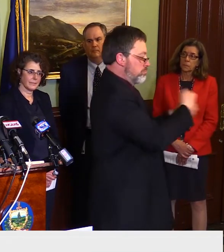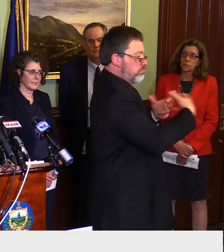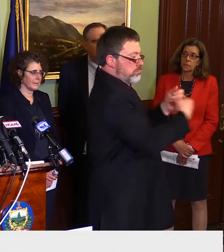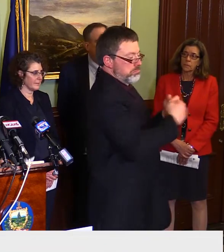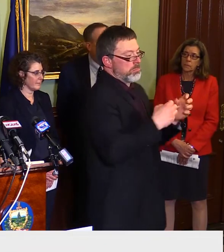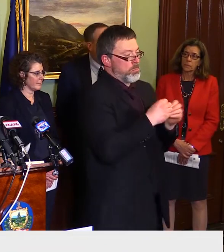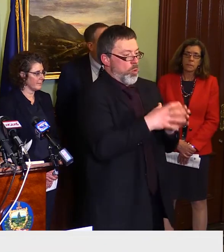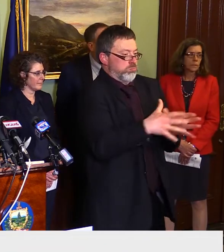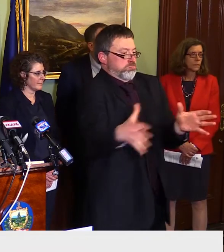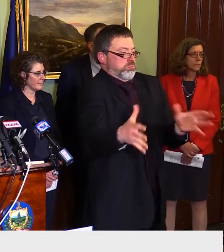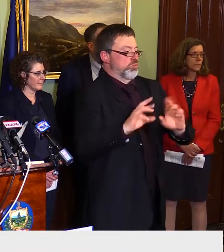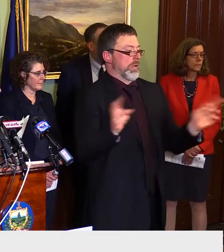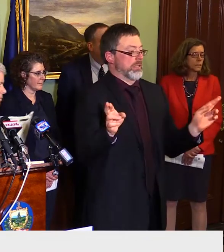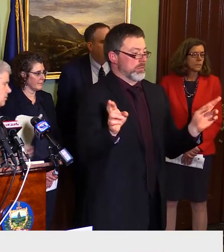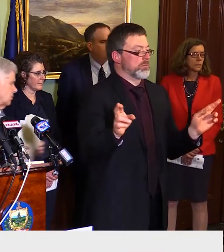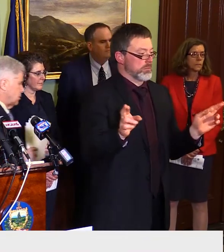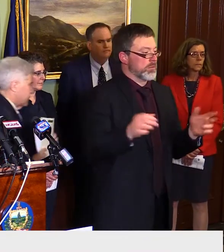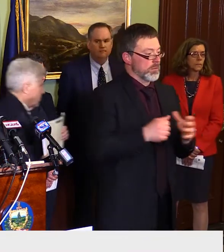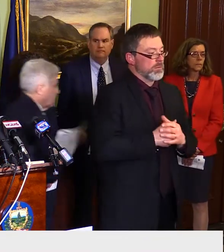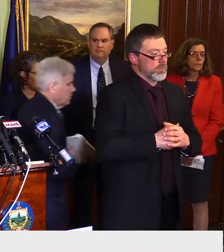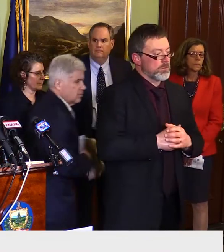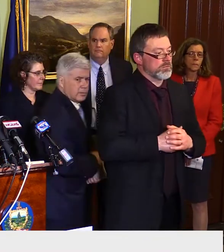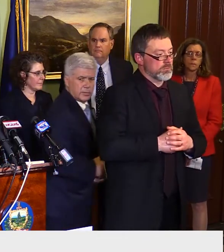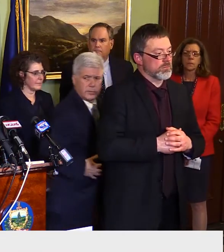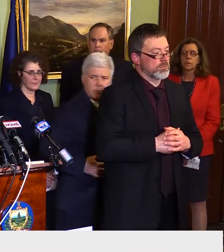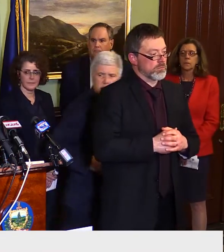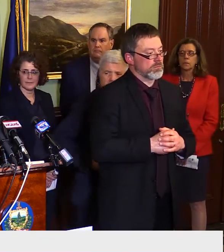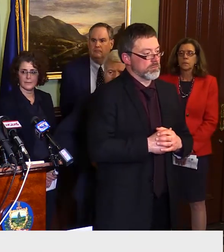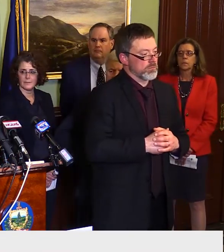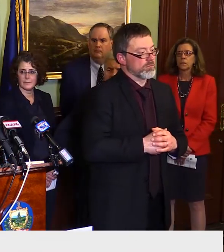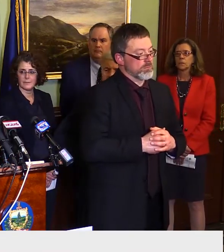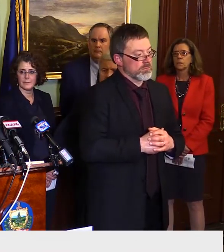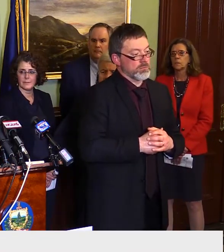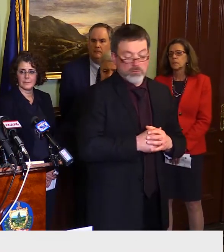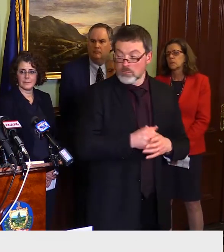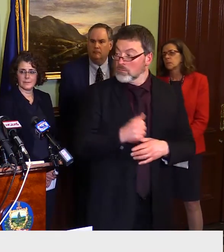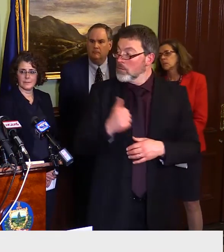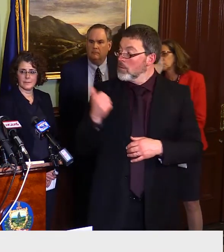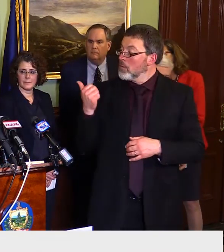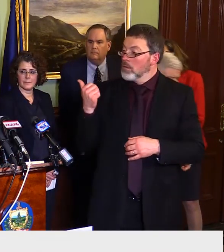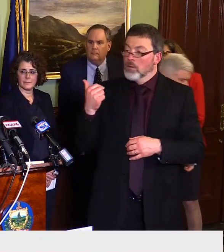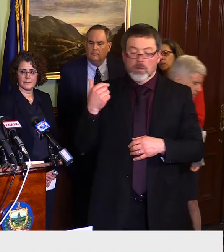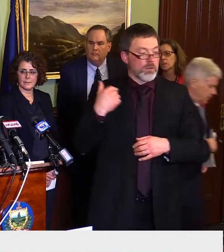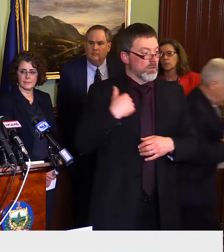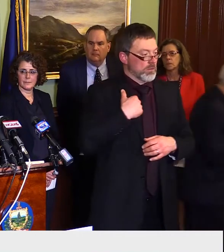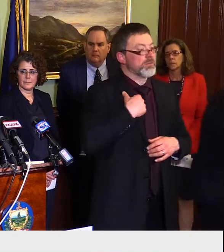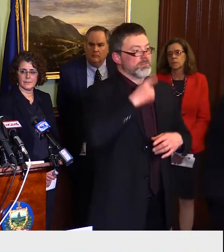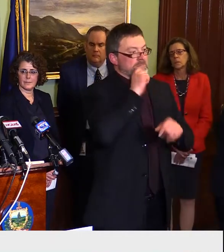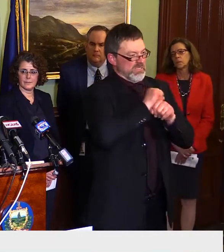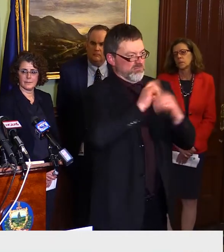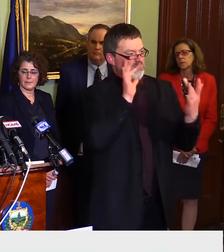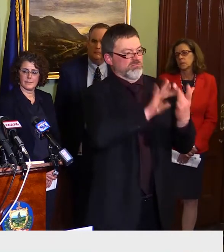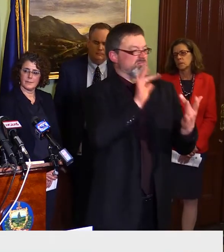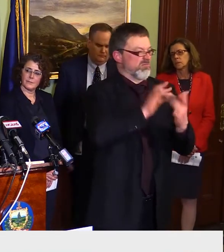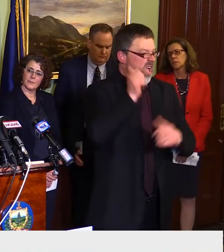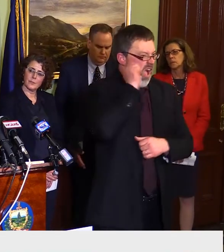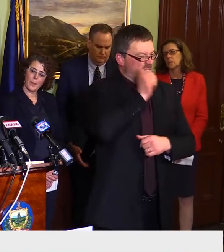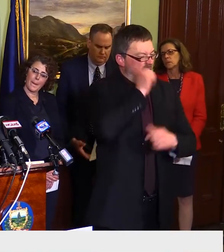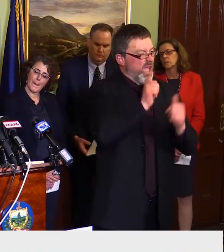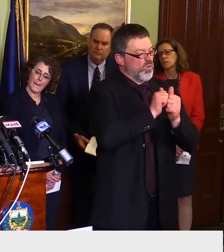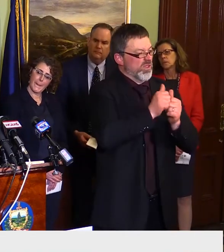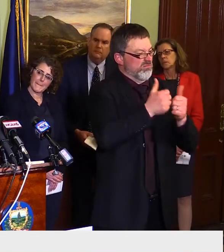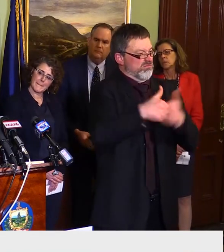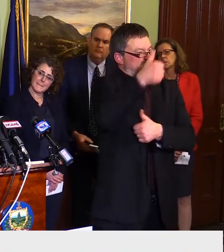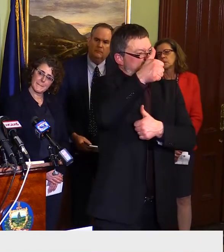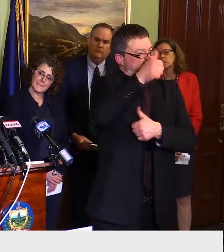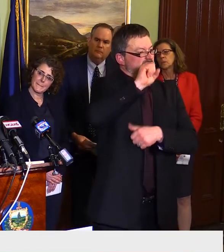forward. Well, my sister happens to be on the board of a small town library, and she told me that